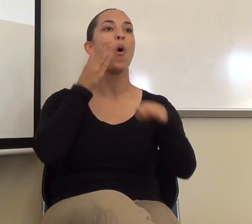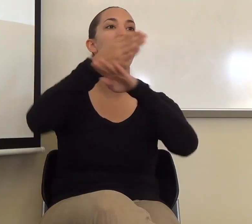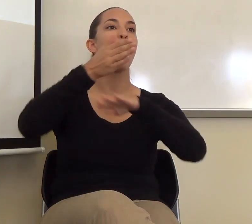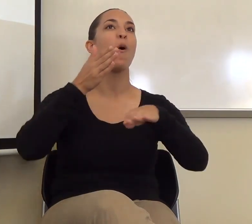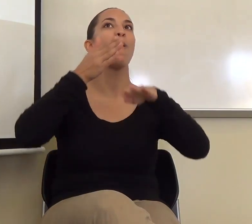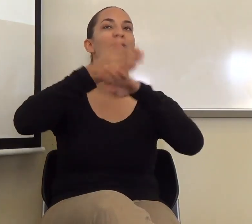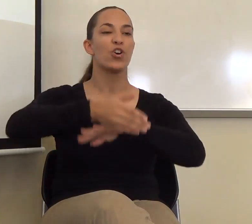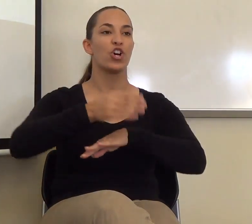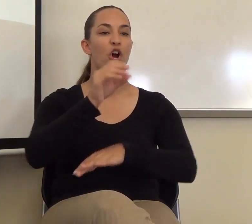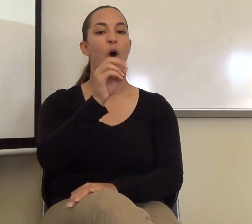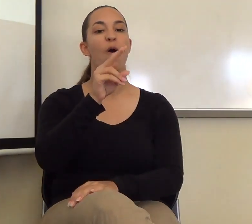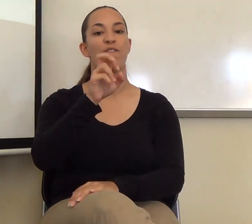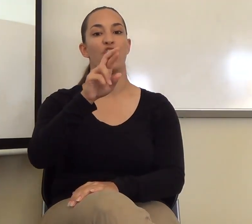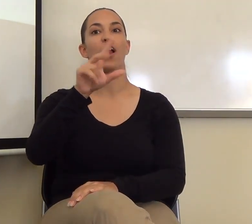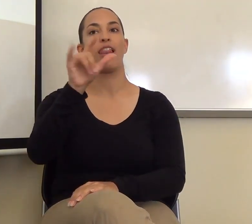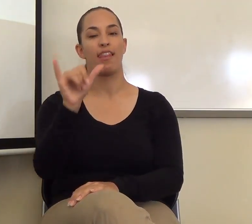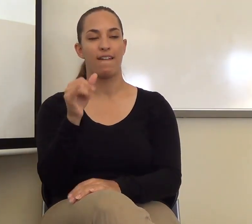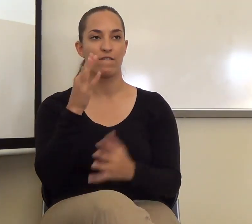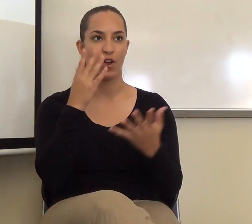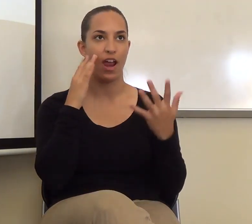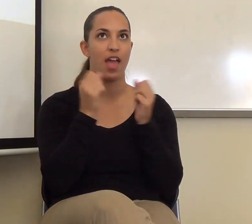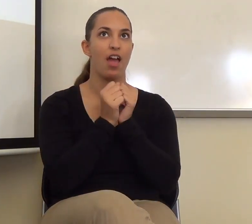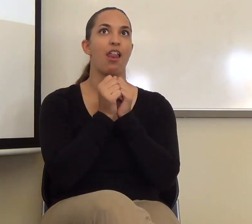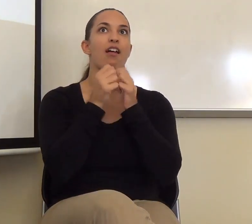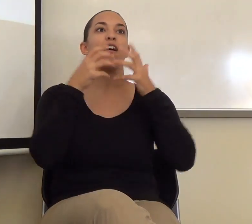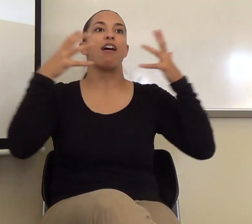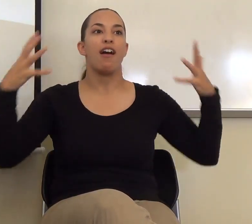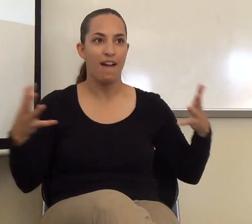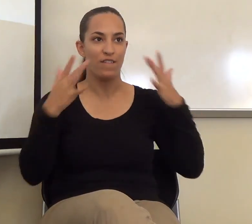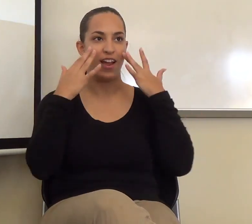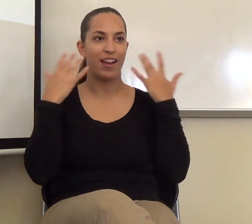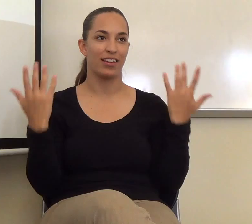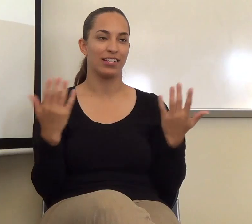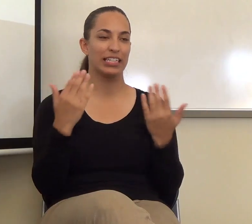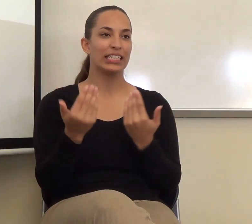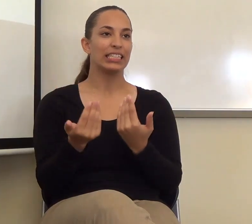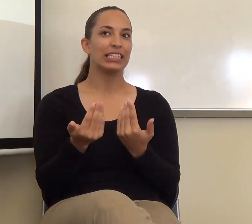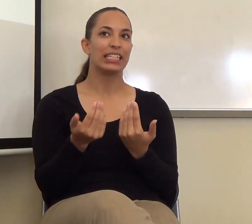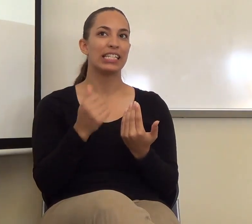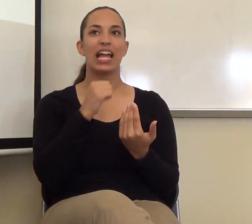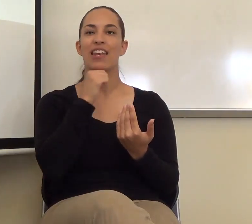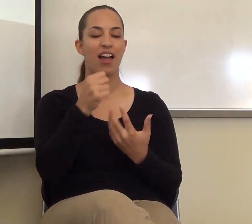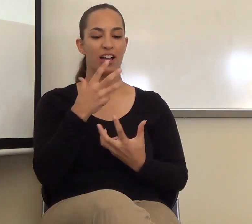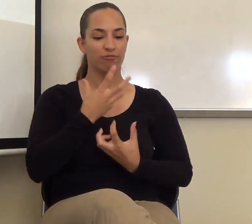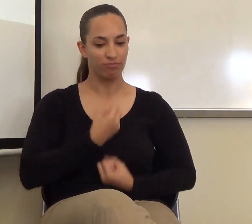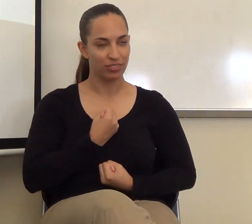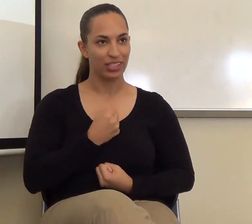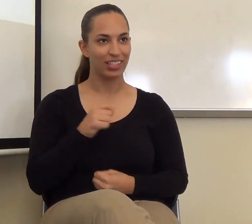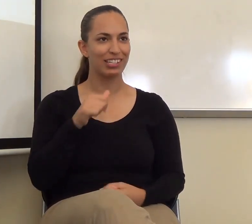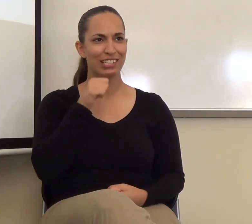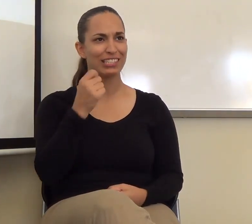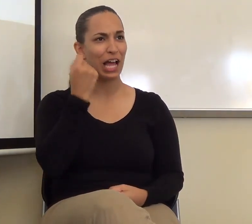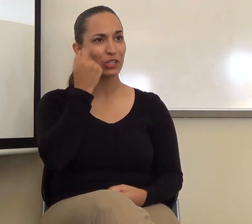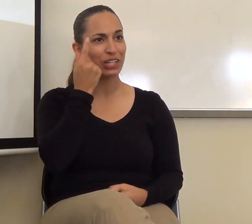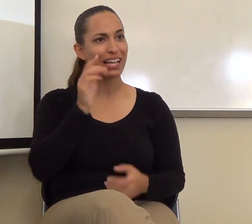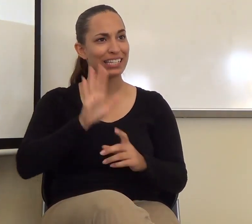Yeah. Exactly. He Okay? makes himself an easy target. Yeah, he's undisciplined. He doesn't understand his situation and the fact that